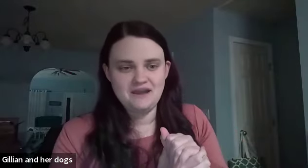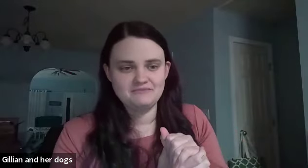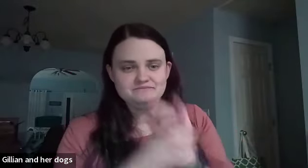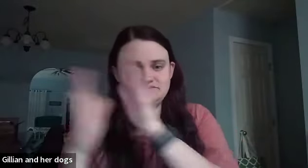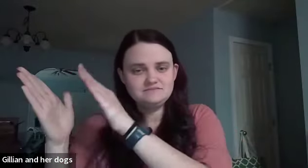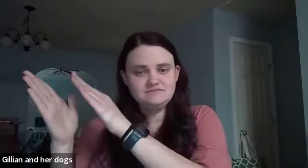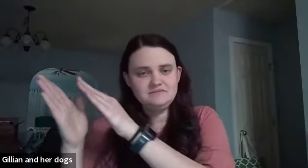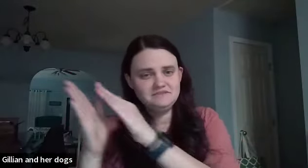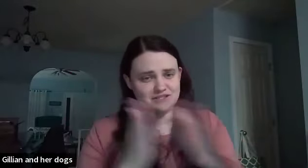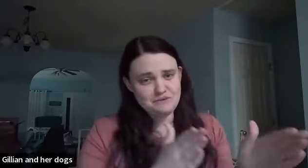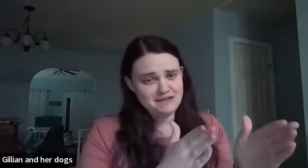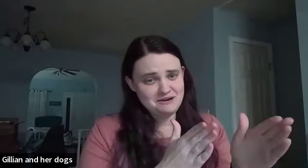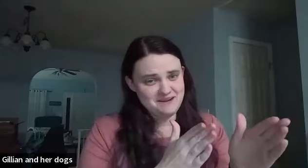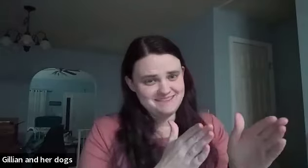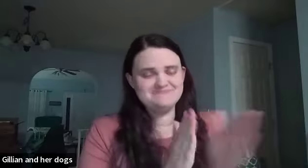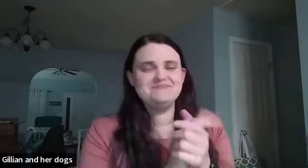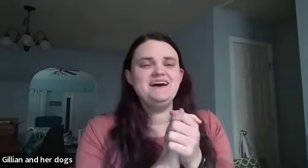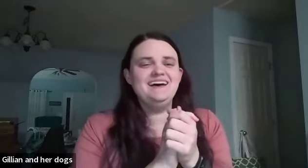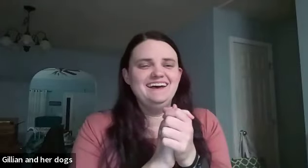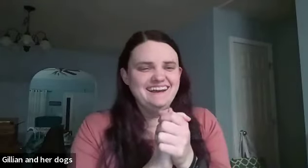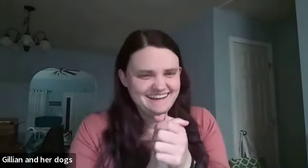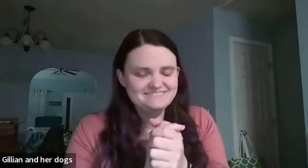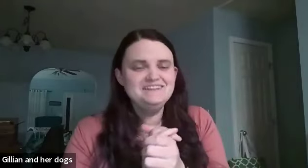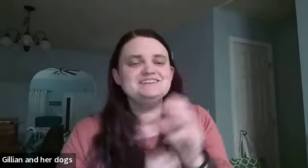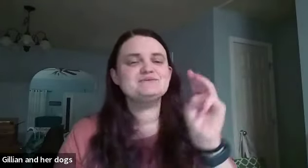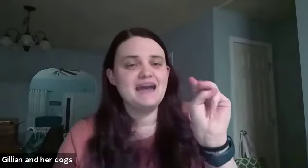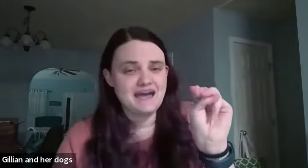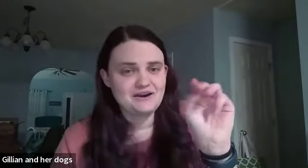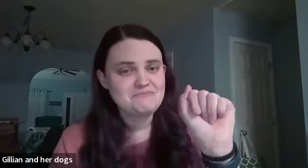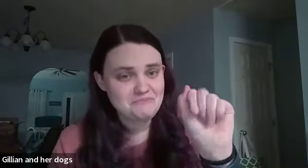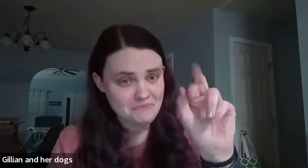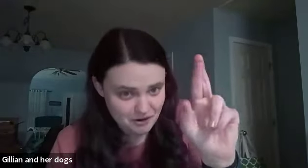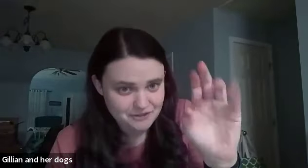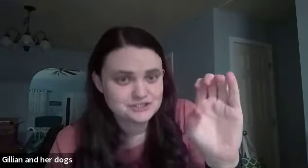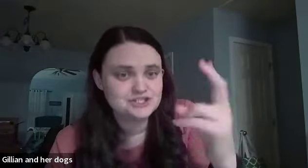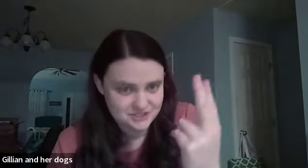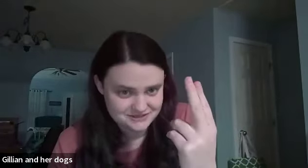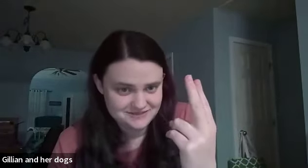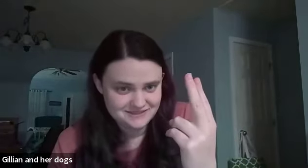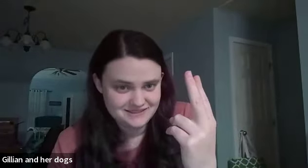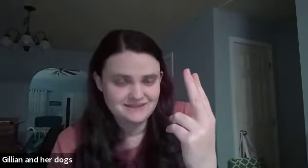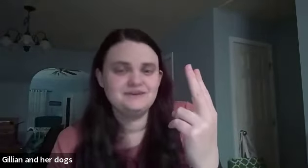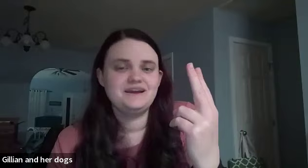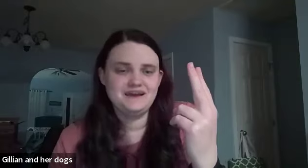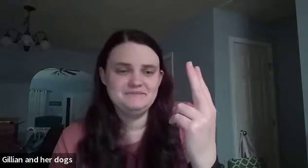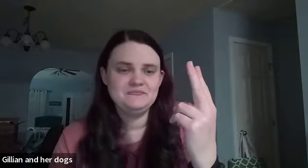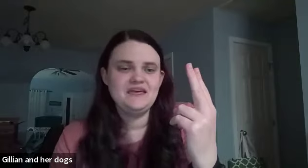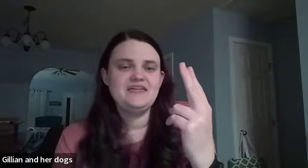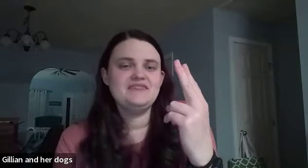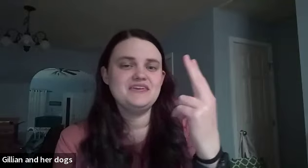Okay. Let's go back to our months. So we had our March. Okay.